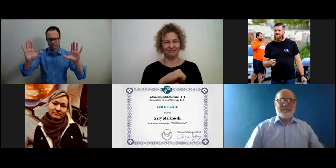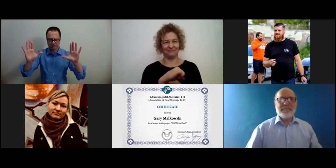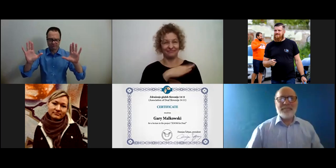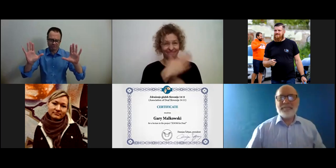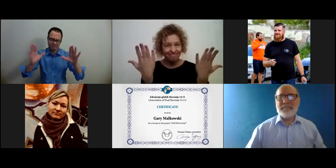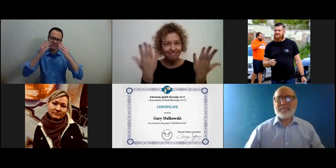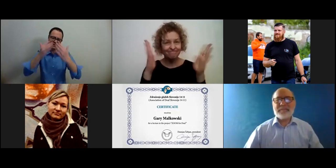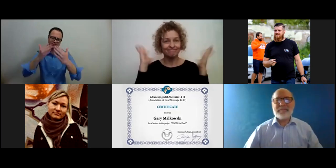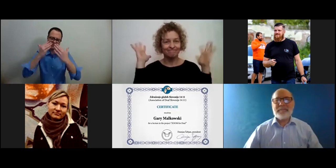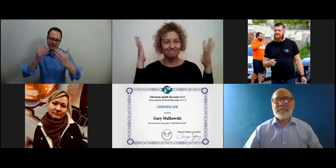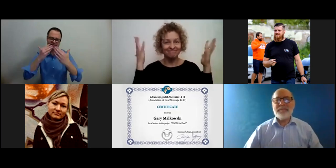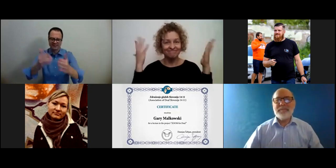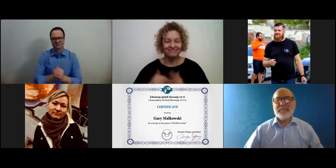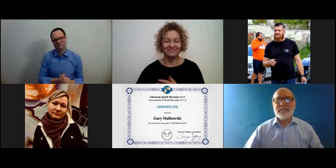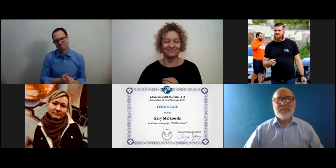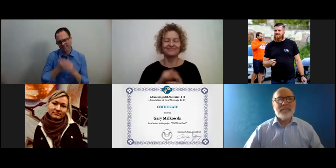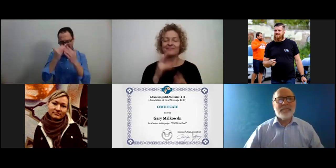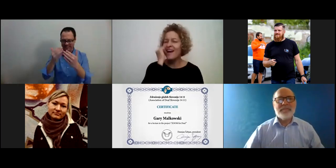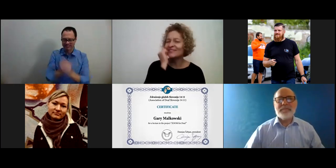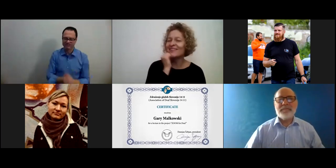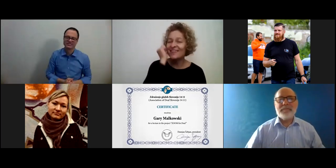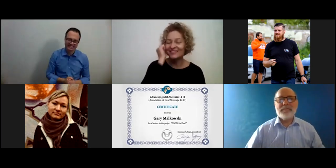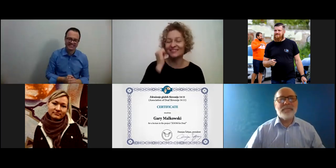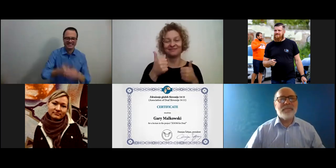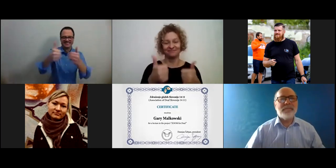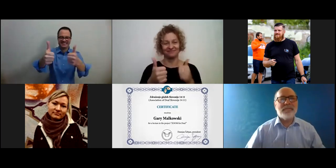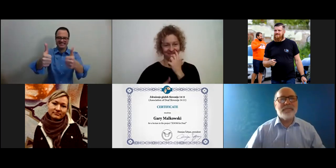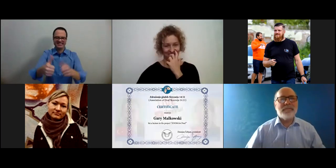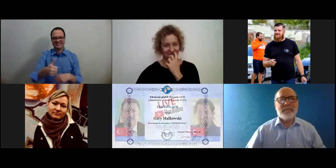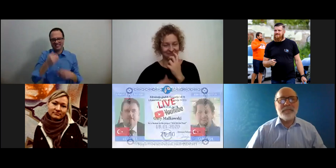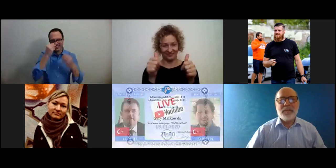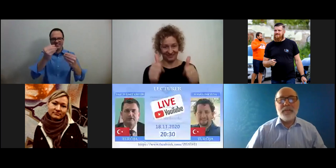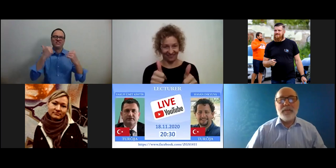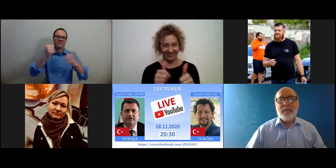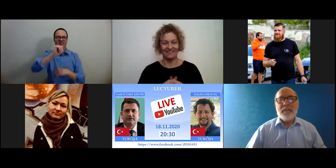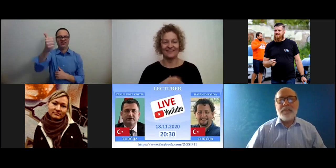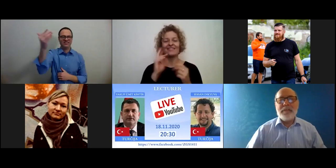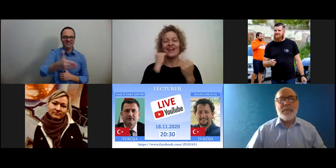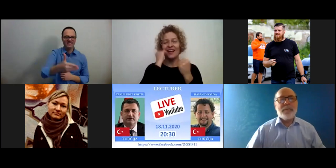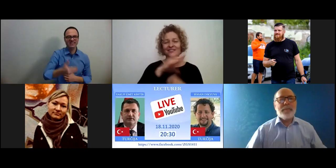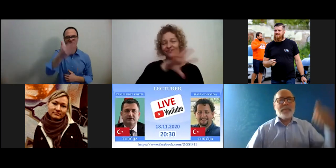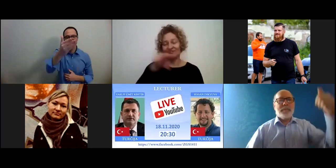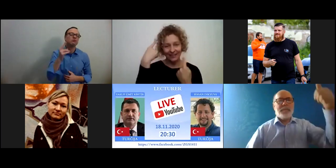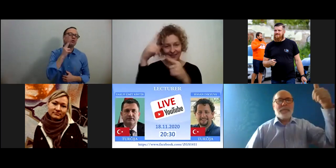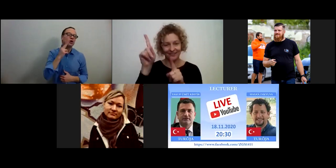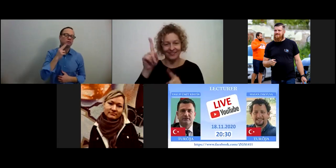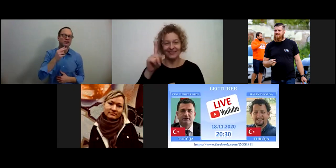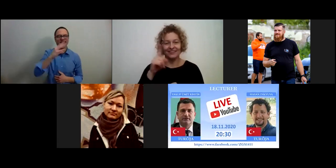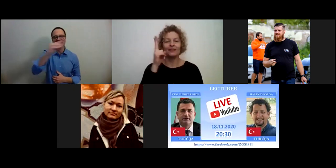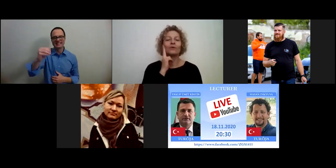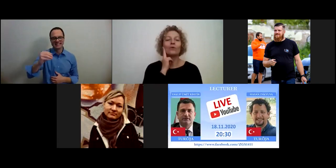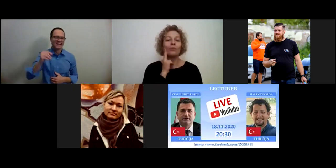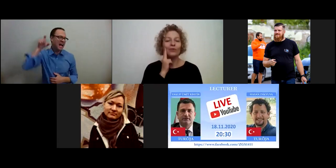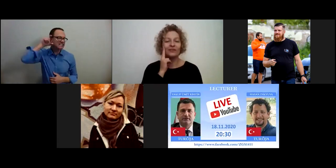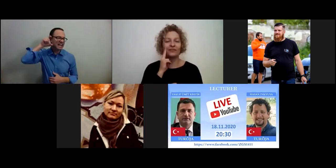deaf interpreters, we're all united. We should all go. Thank you, Gary. Thank you. Next